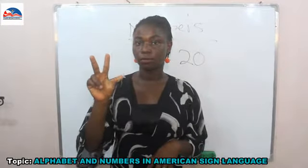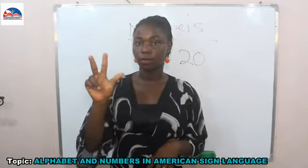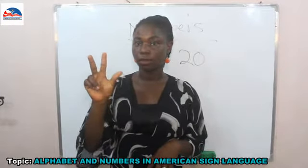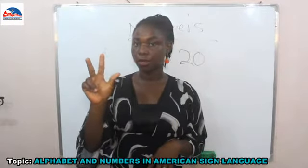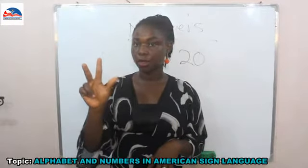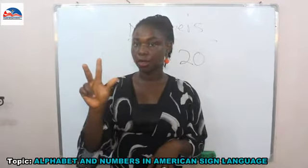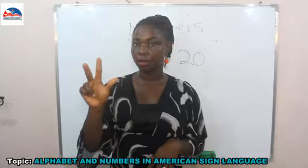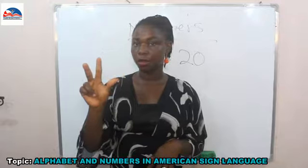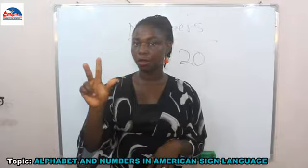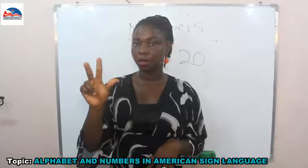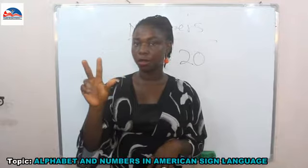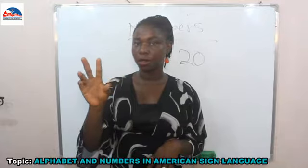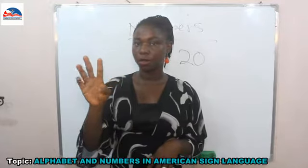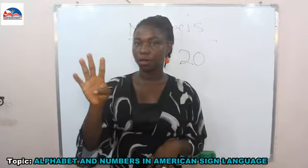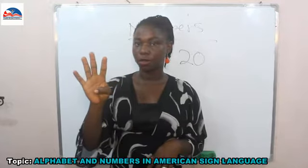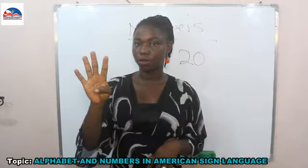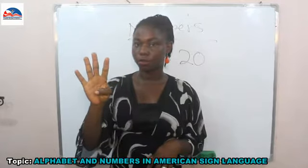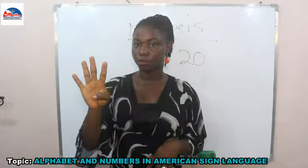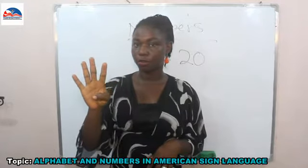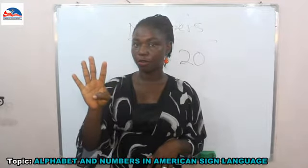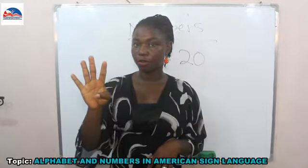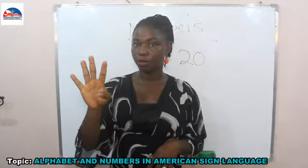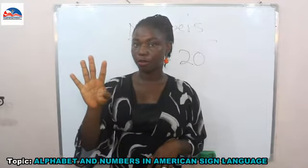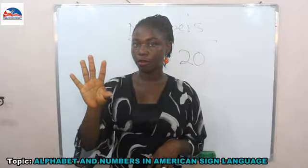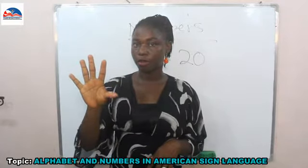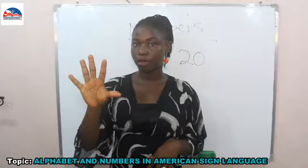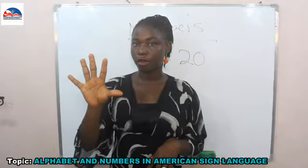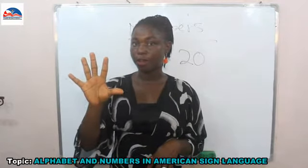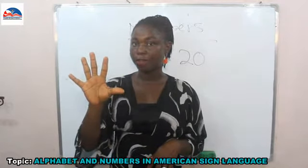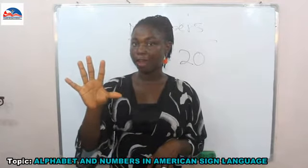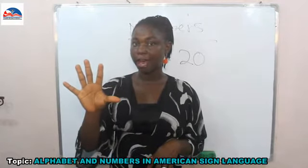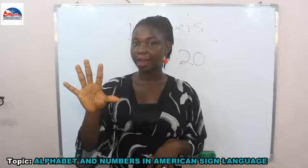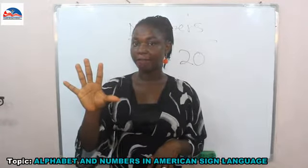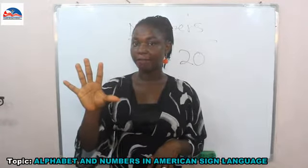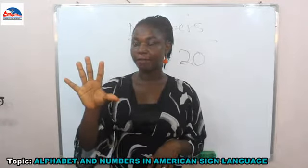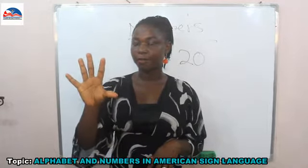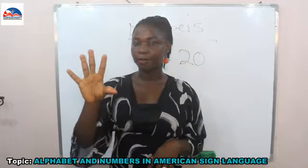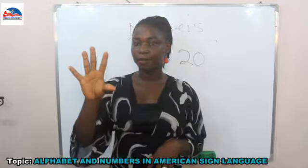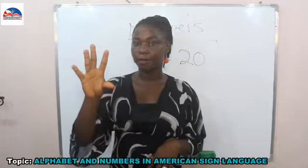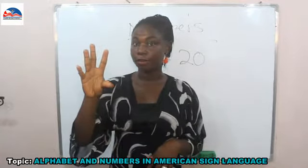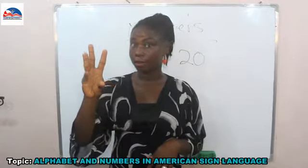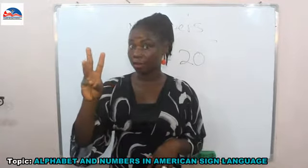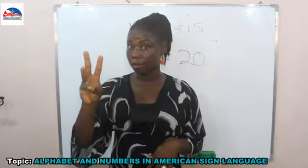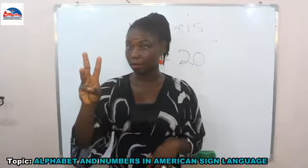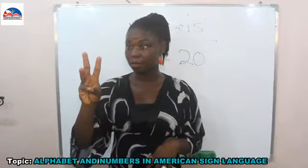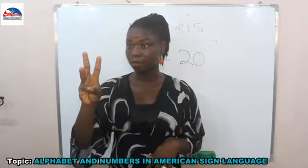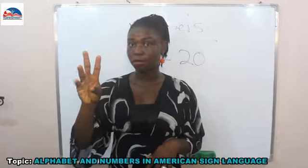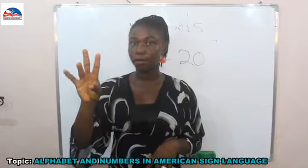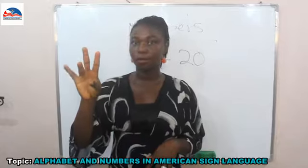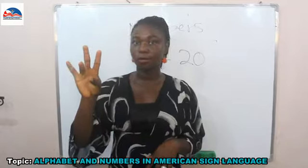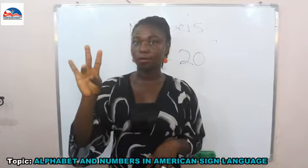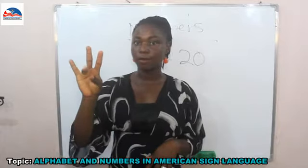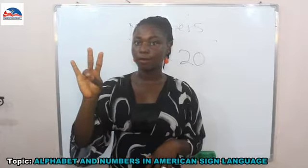your 3, your 4, your 5, your 6, your